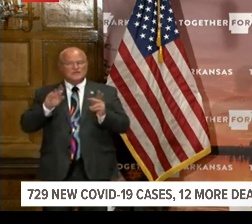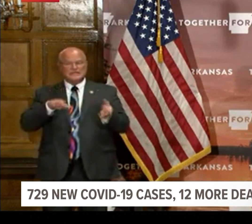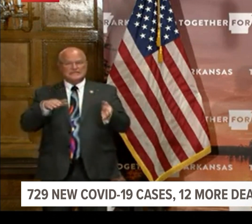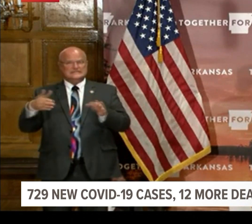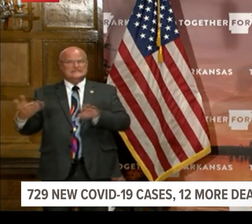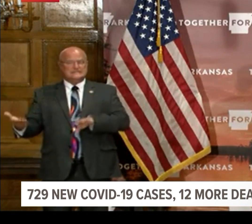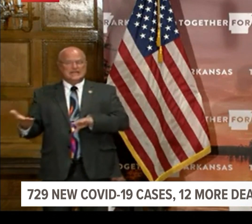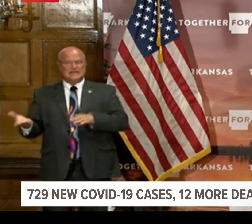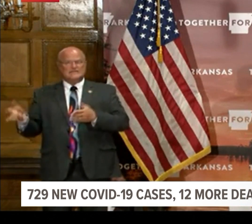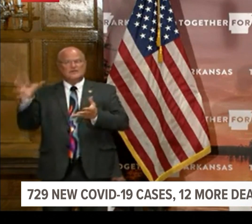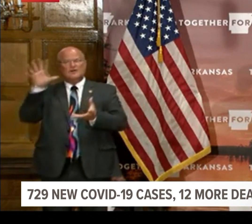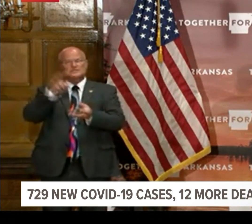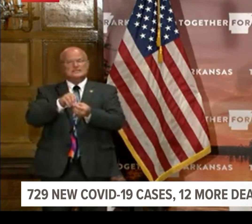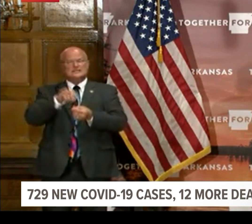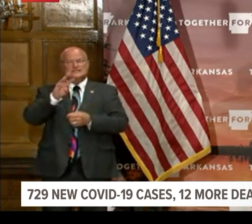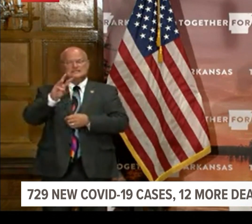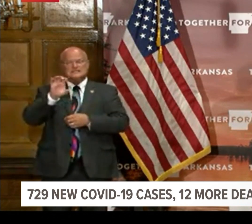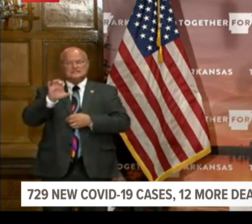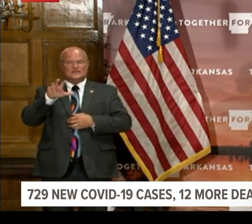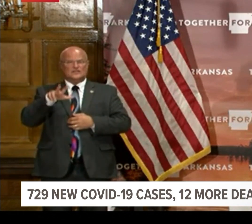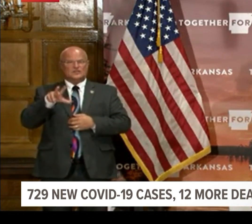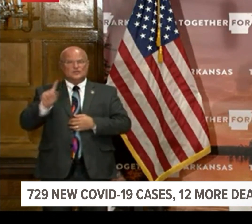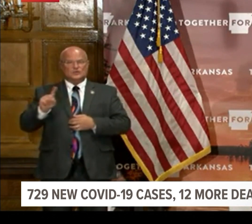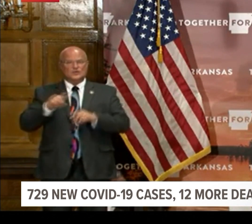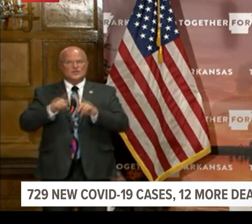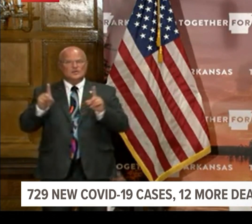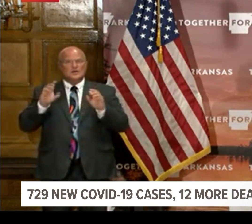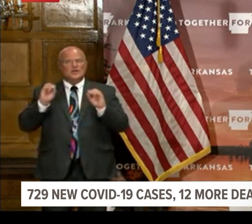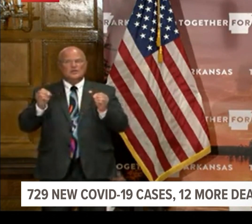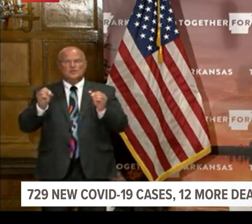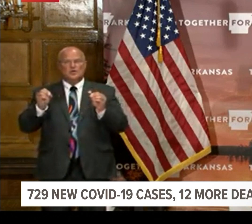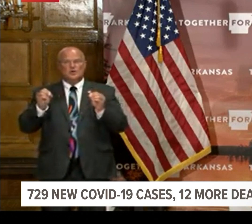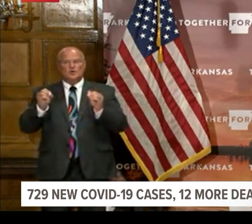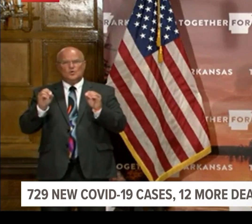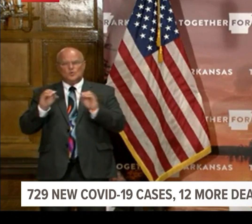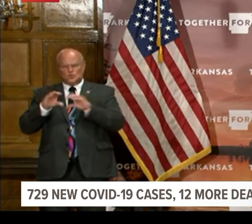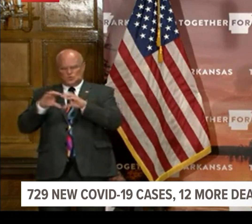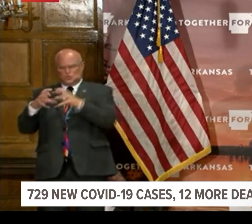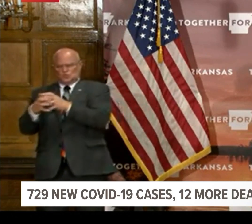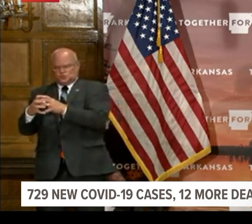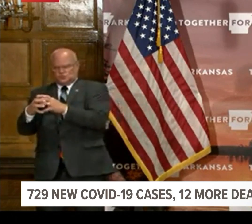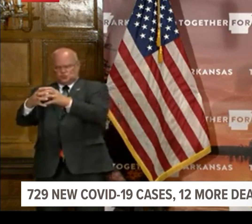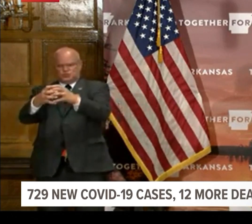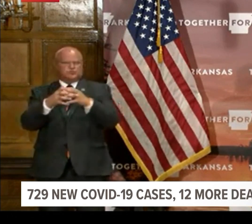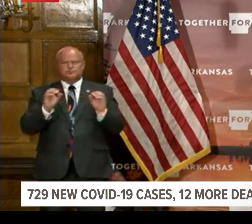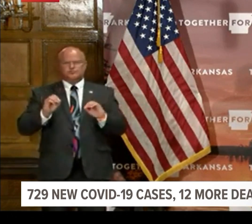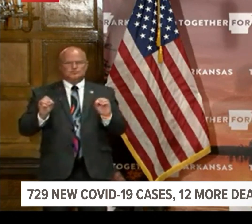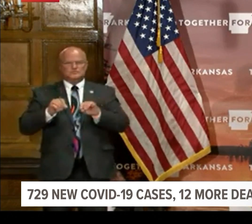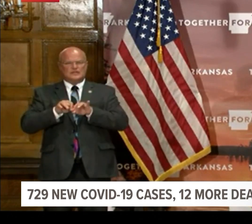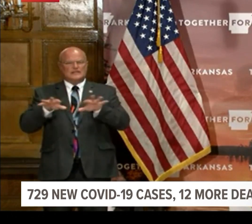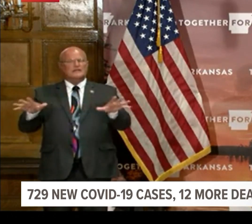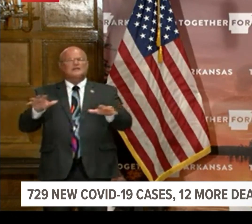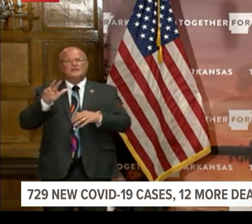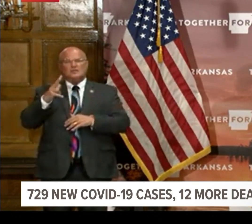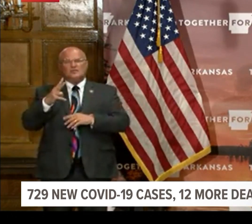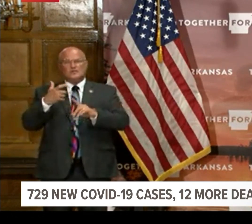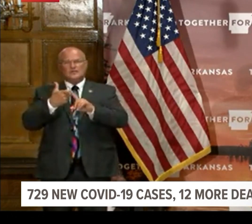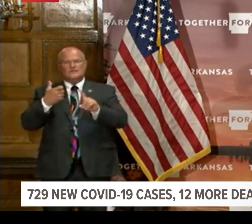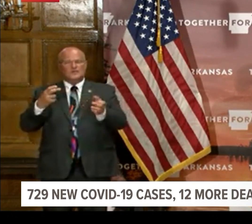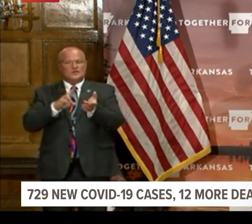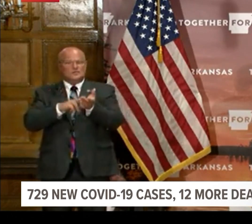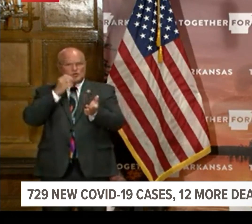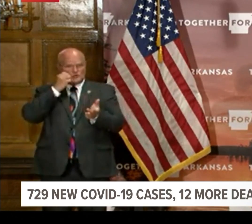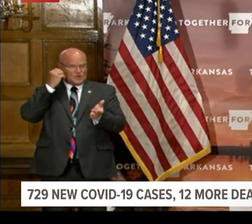deaths to 631, but there is no clustering in any specific area. 3 of those deaths were from nursing